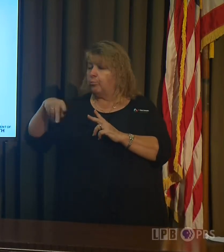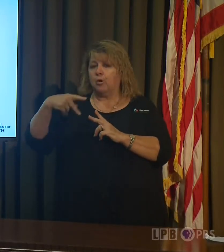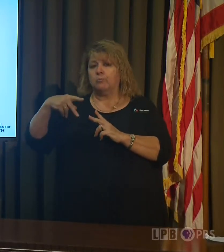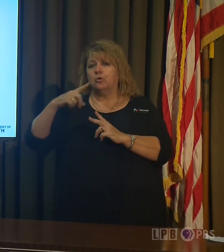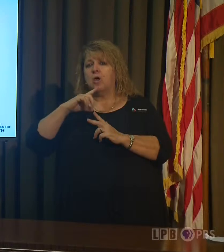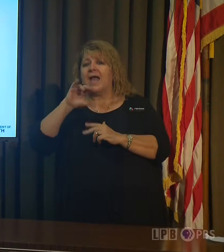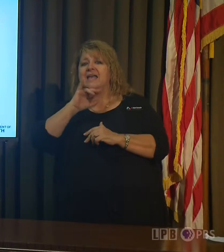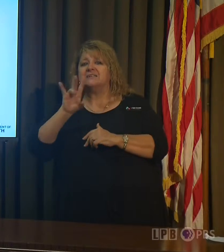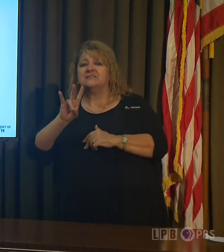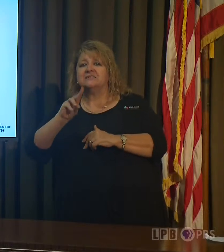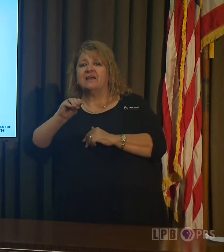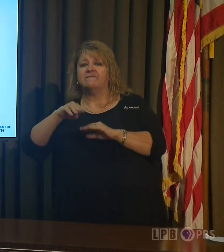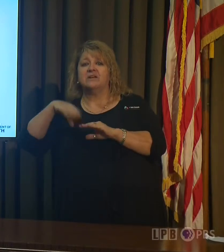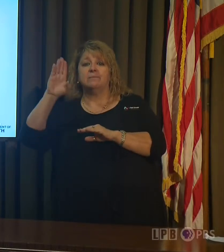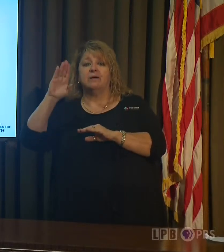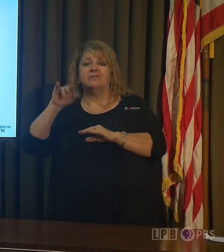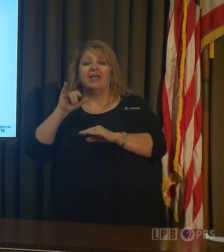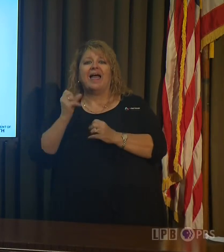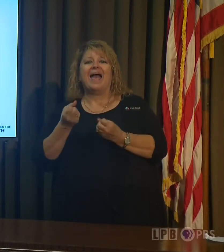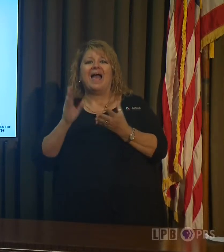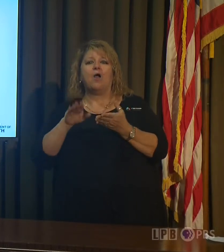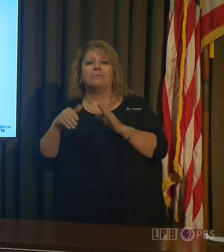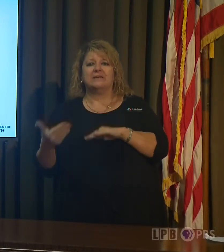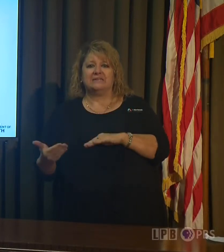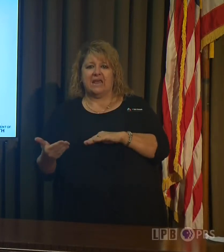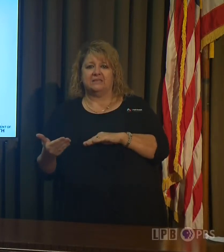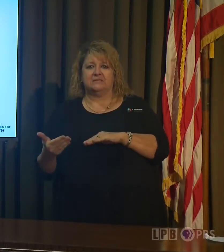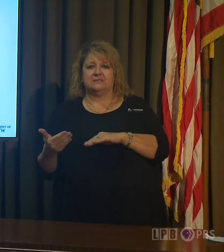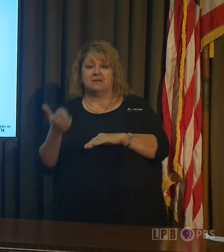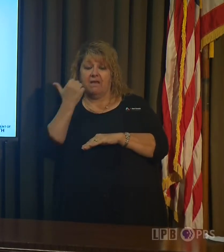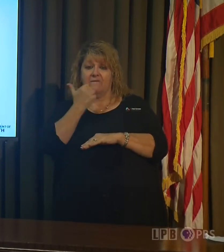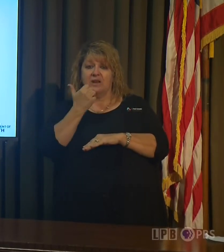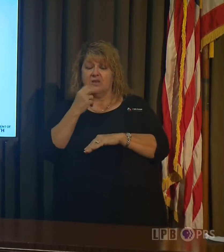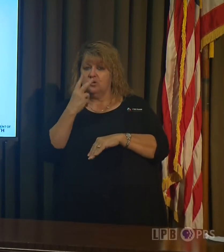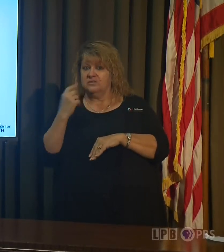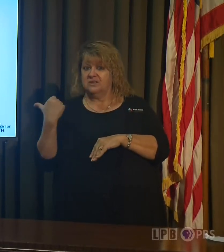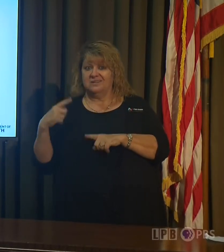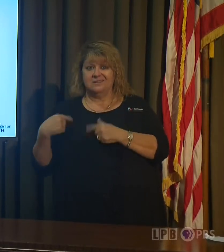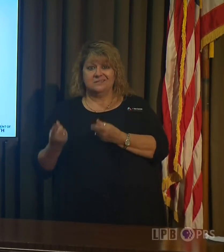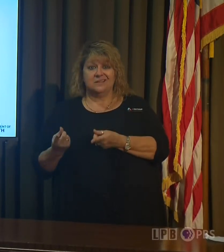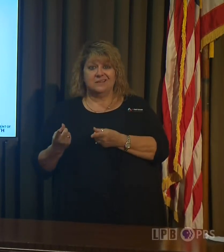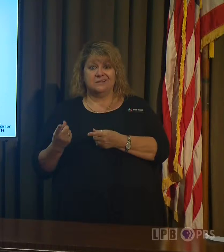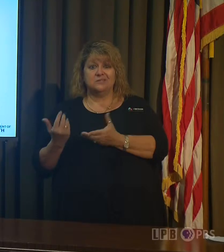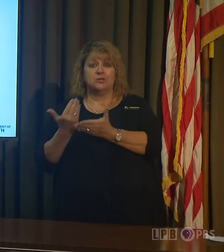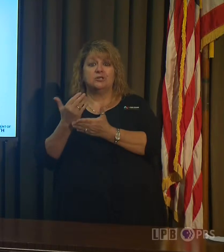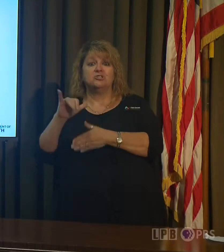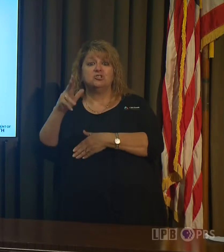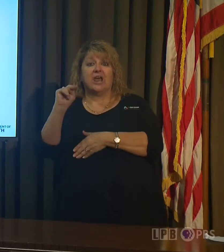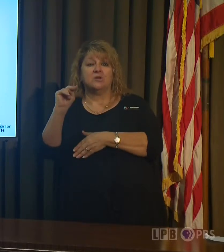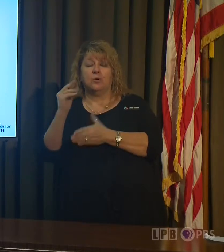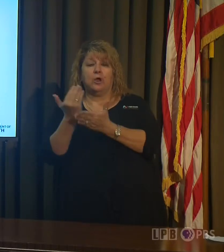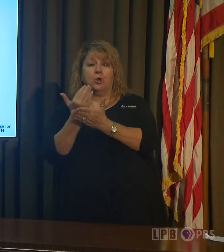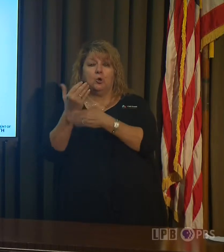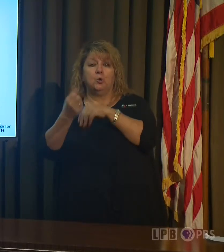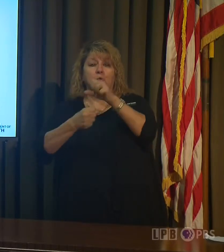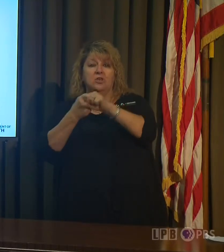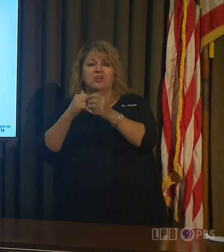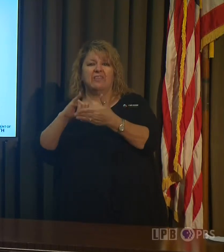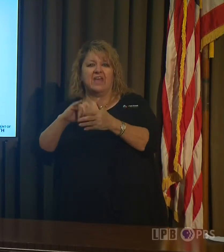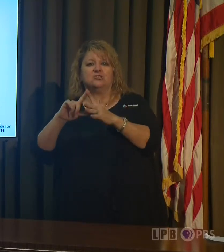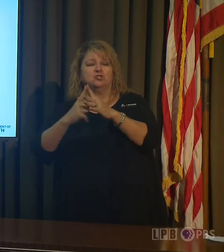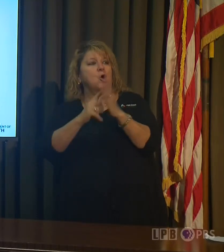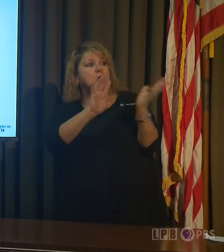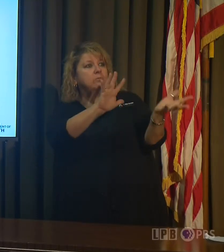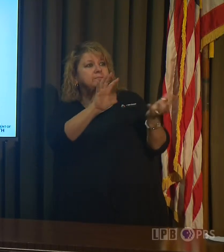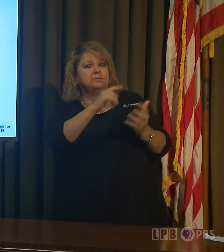above, the number of deaths that they have day on day. And again, you can see since the beginning of the new year, since the vaccine campaign really picked